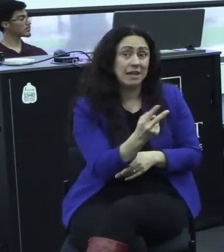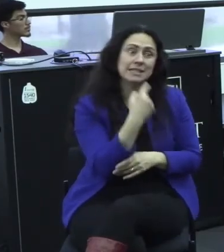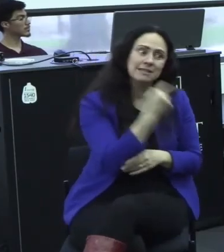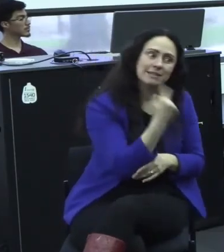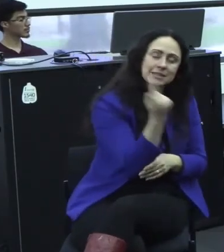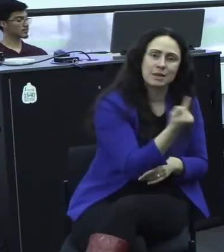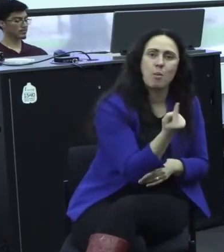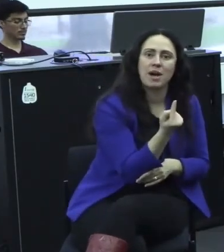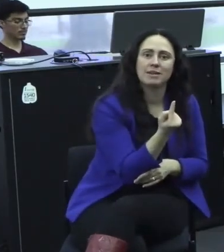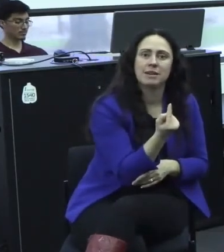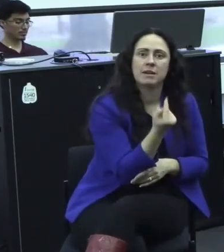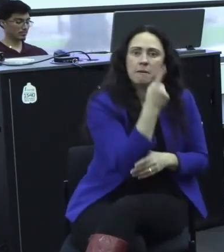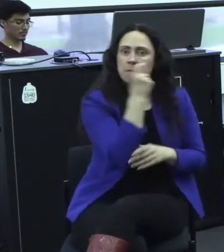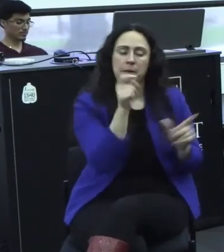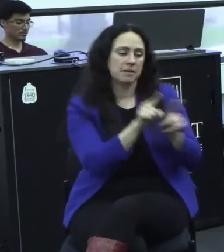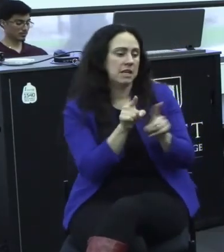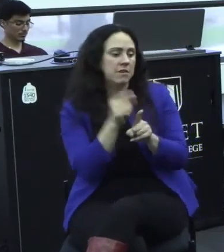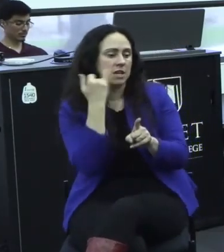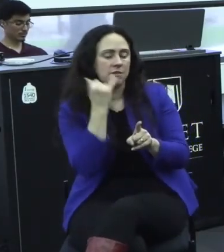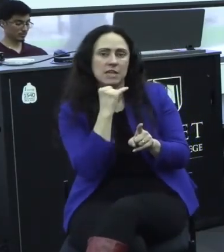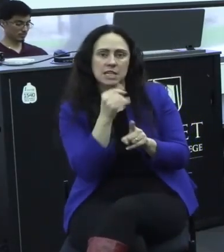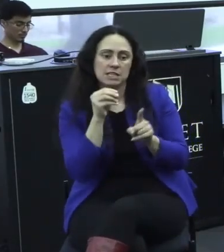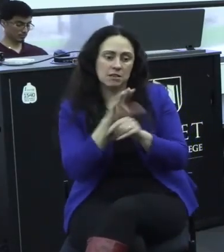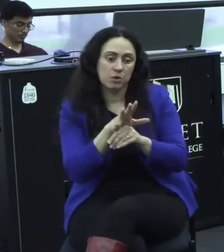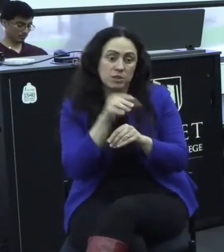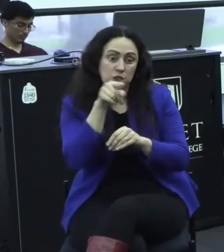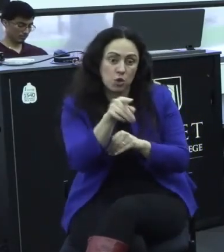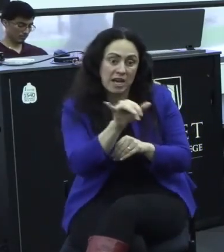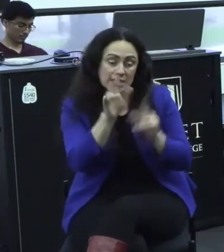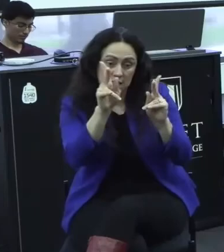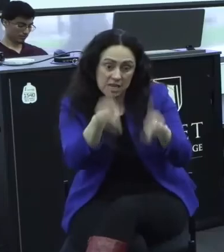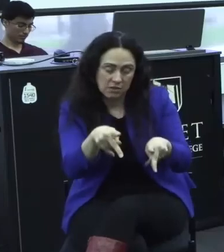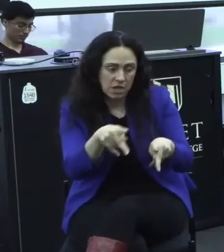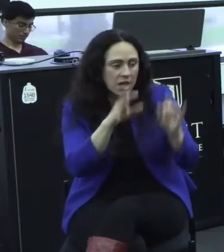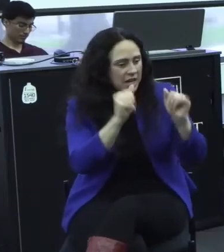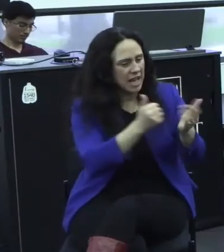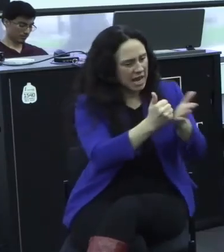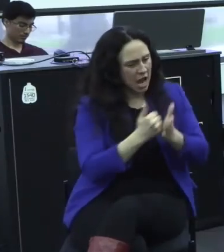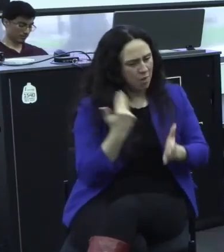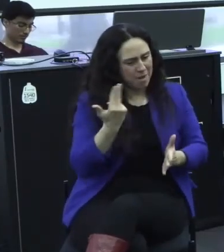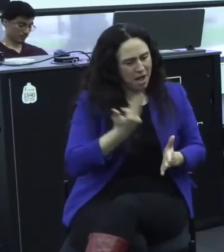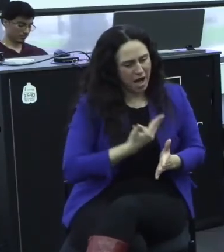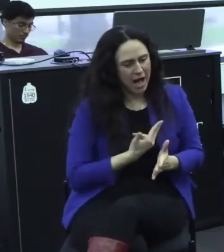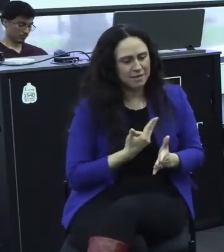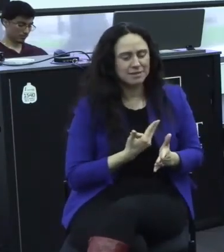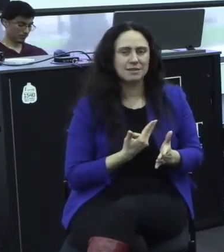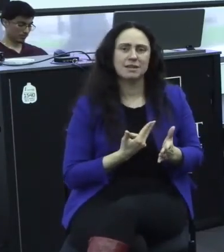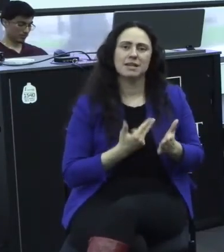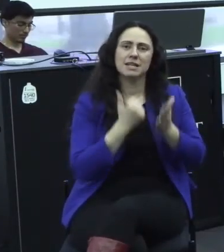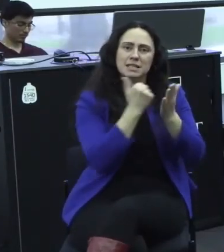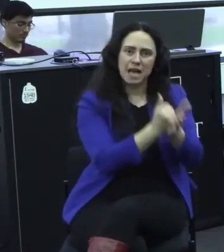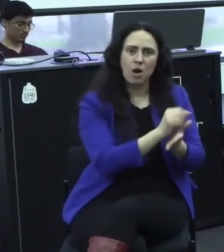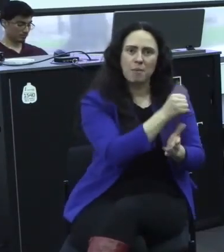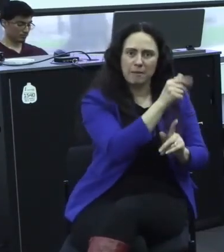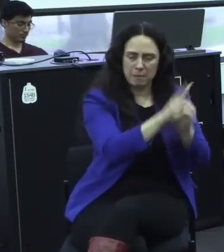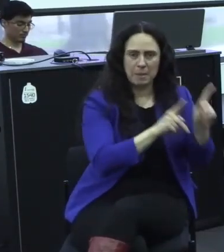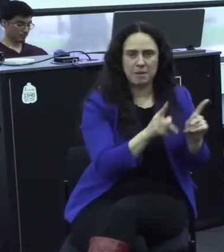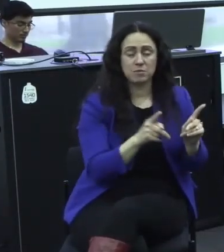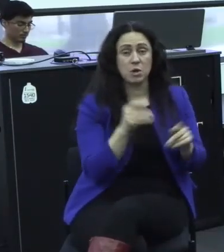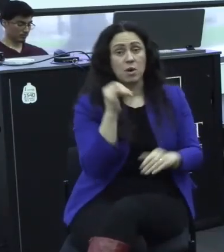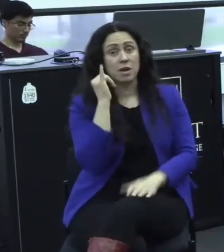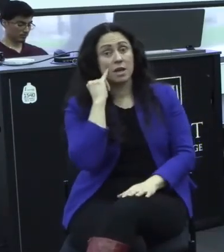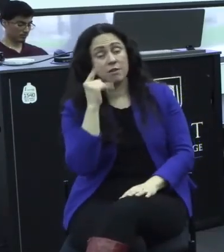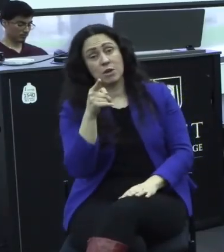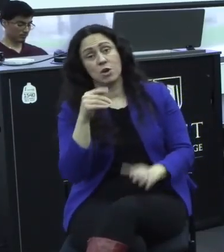attention, because even if it doesn't impact you as an individual, it can help us to proactively help it for someone else. So those of you who are